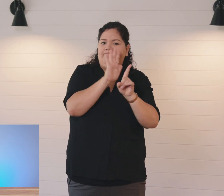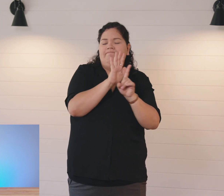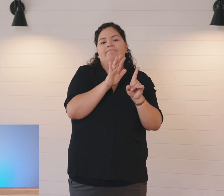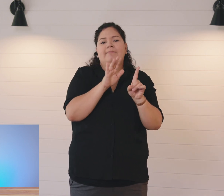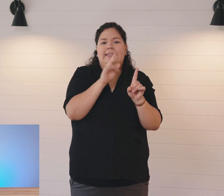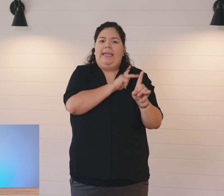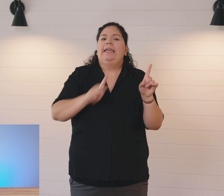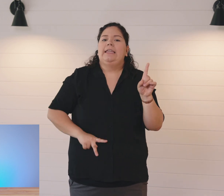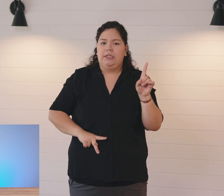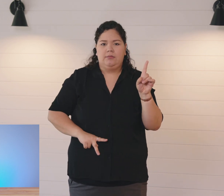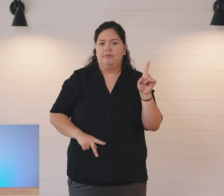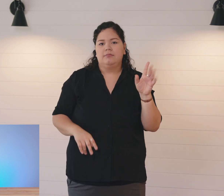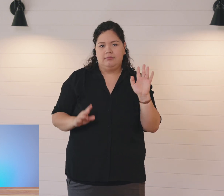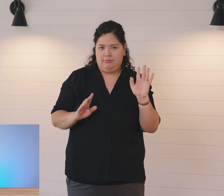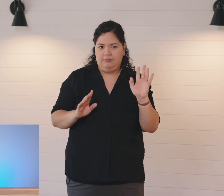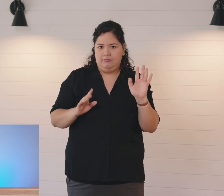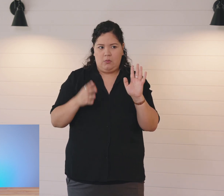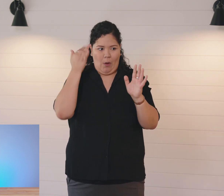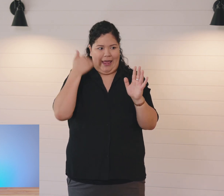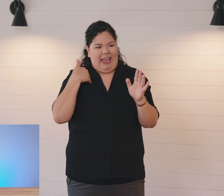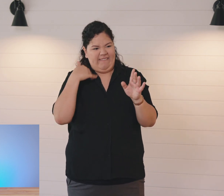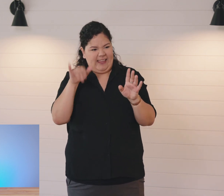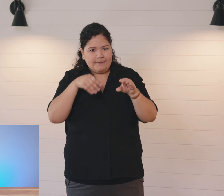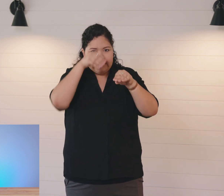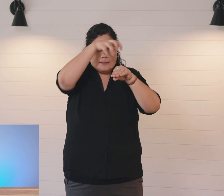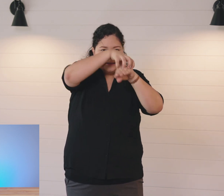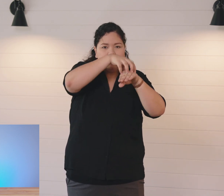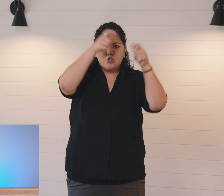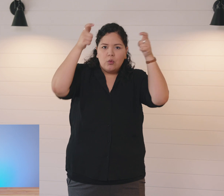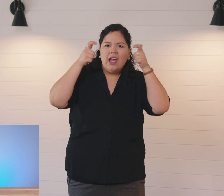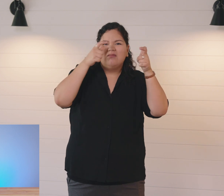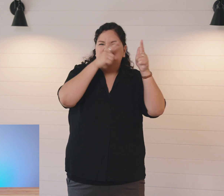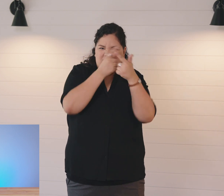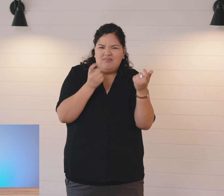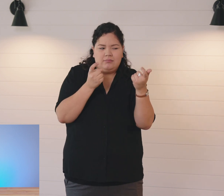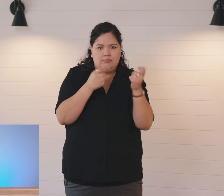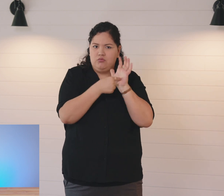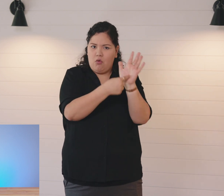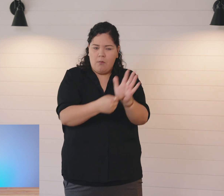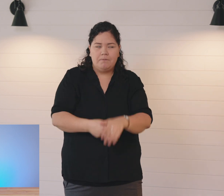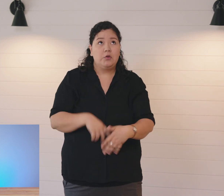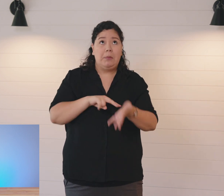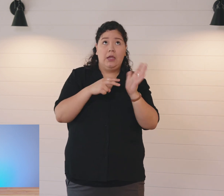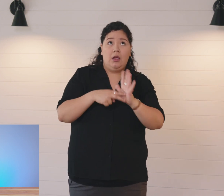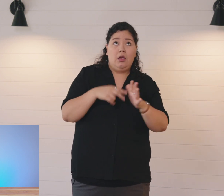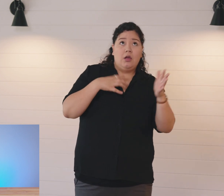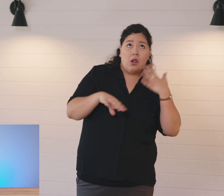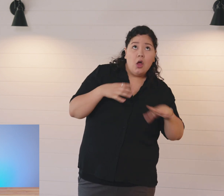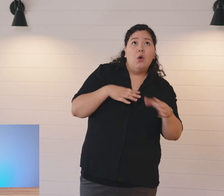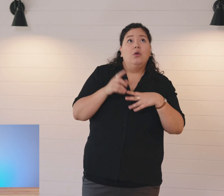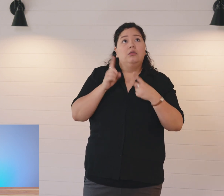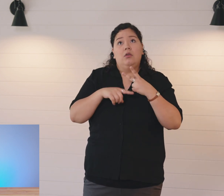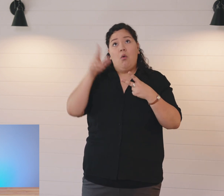and stuff. This is the king's horse because it's got the particular crown on it. King's robe, king's